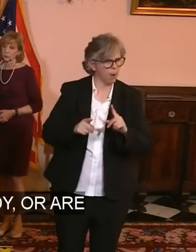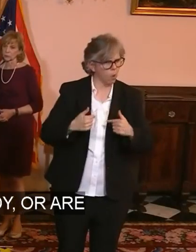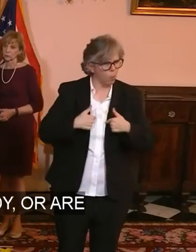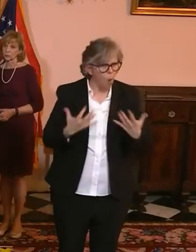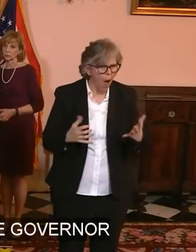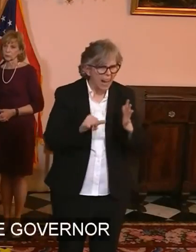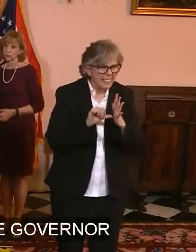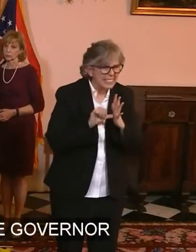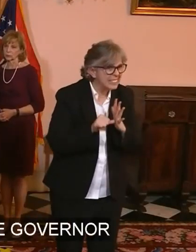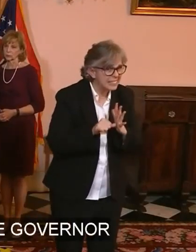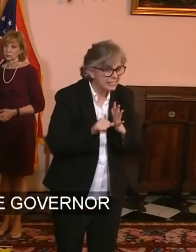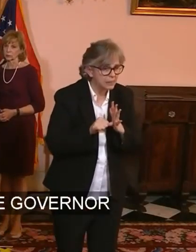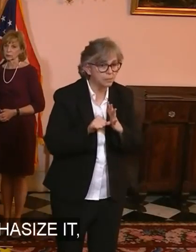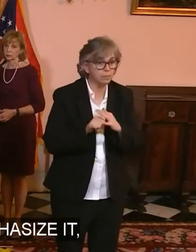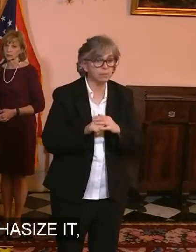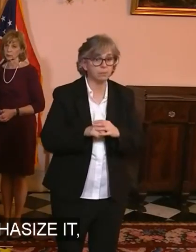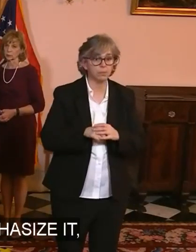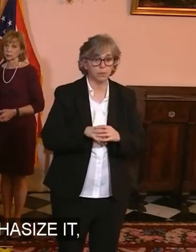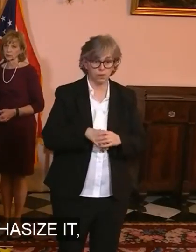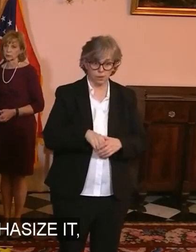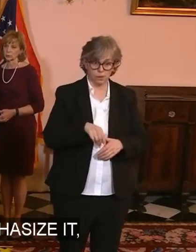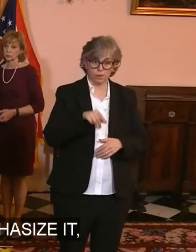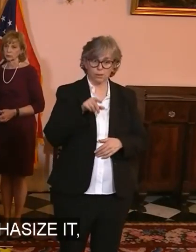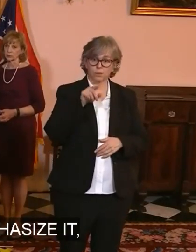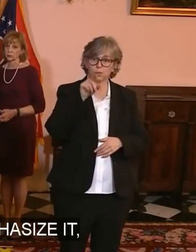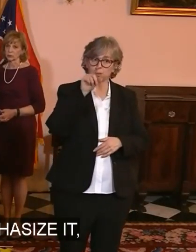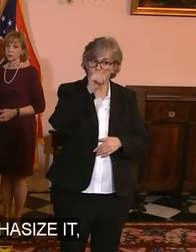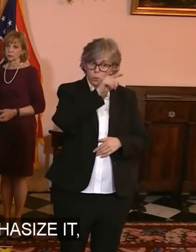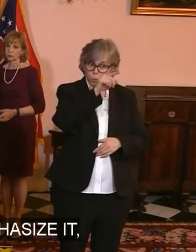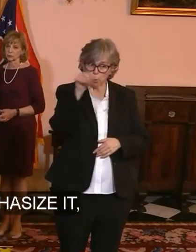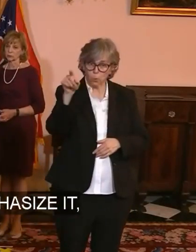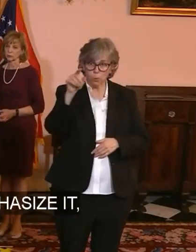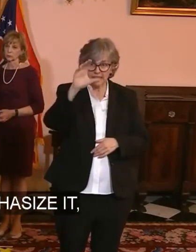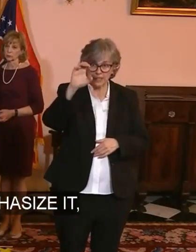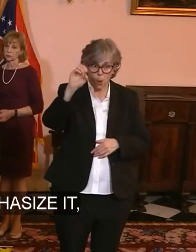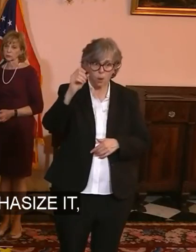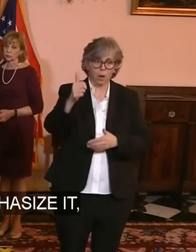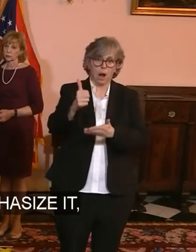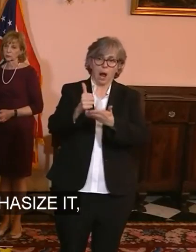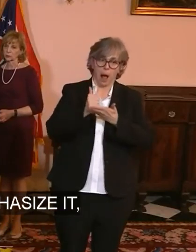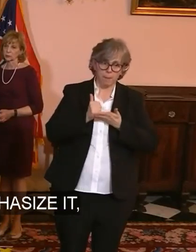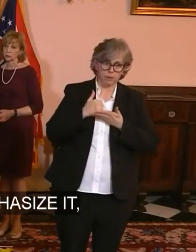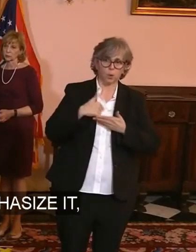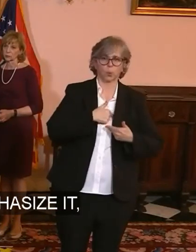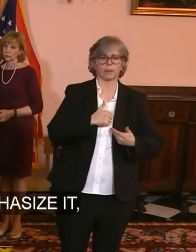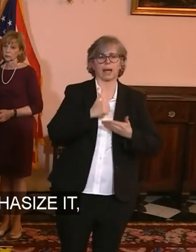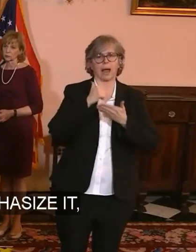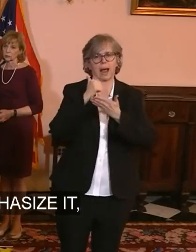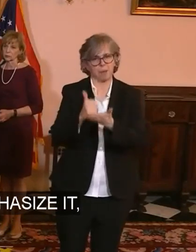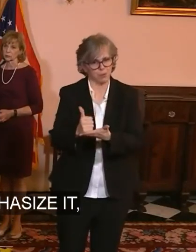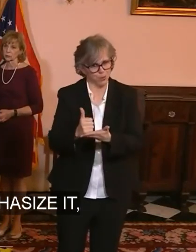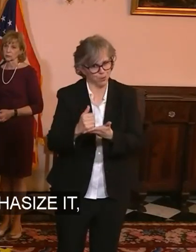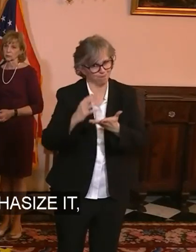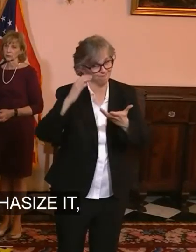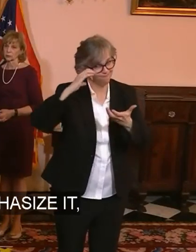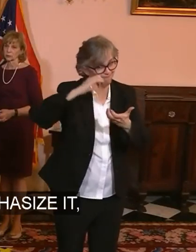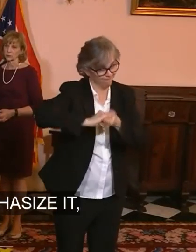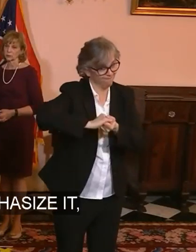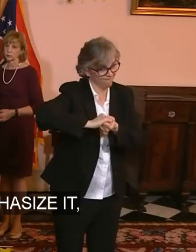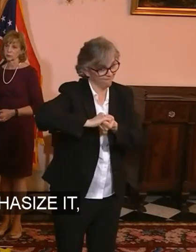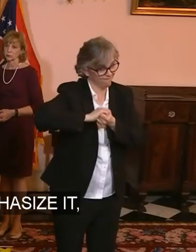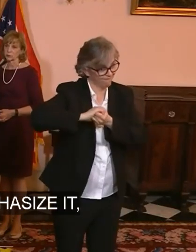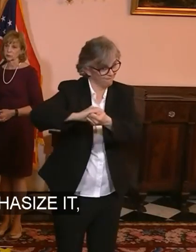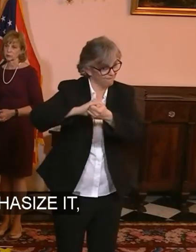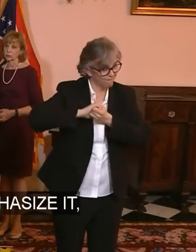help us help you with this. You have to take the precautions in the workplace to make sure that there is